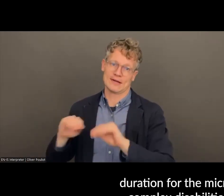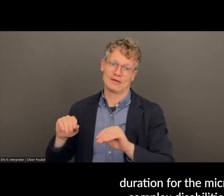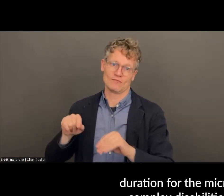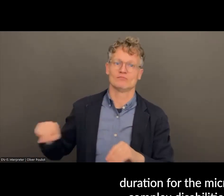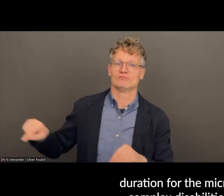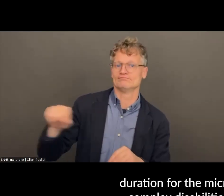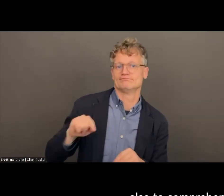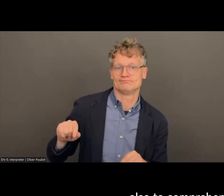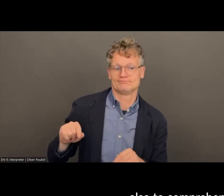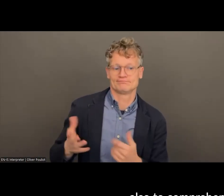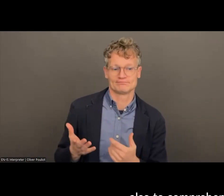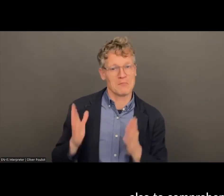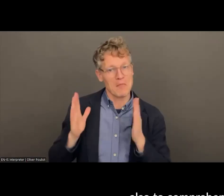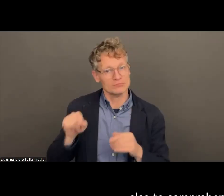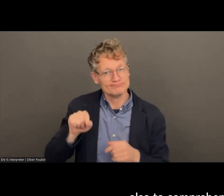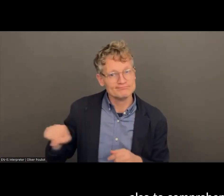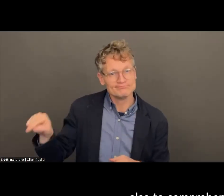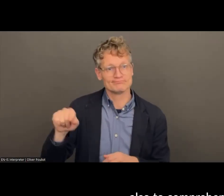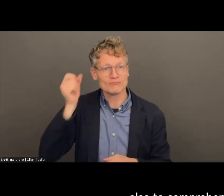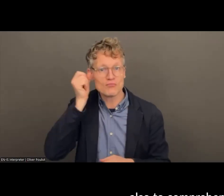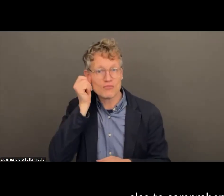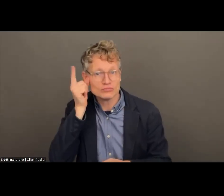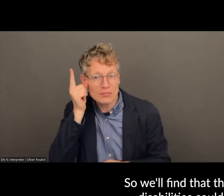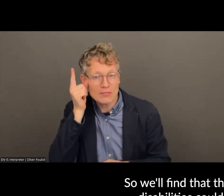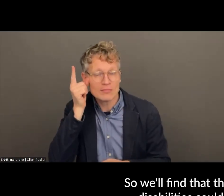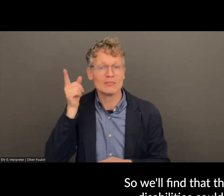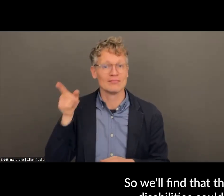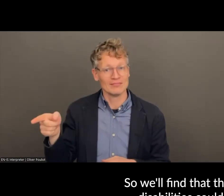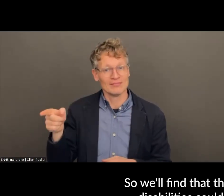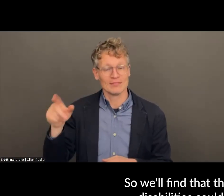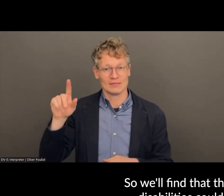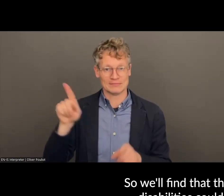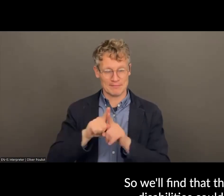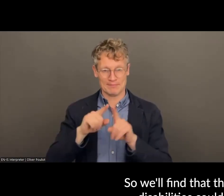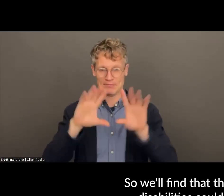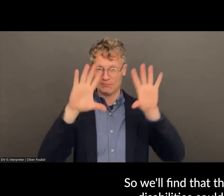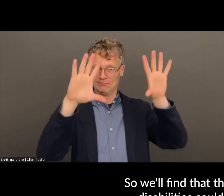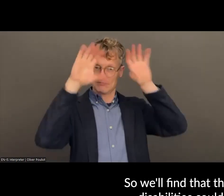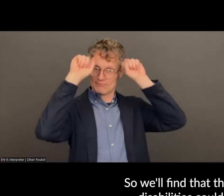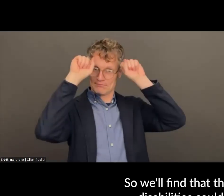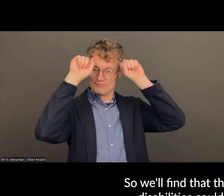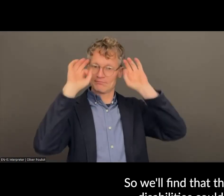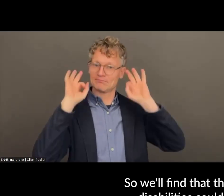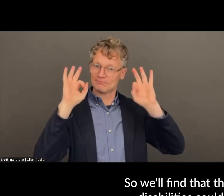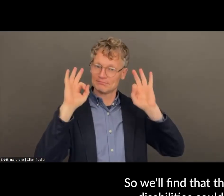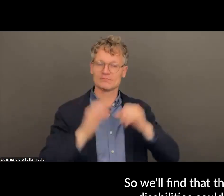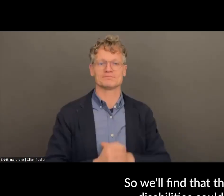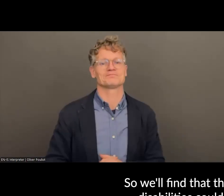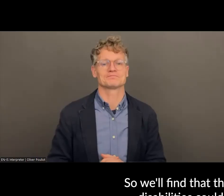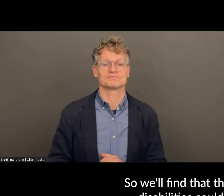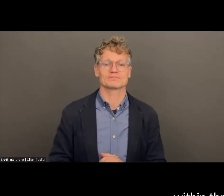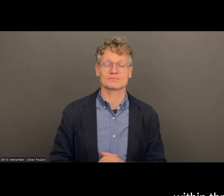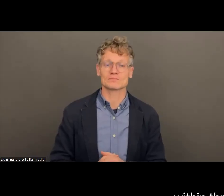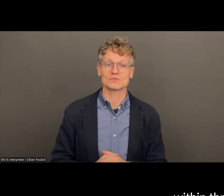to understand and also to comprehend the training itself. So you'll find that the other persons with disabilities could finish